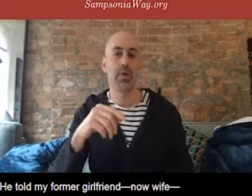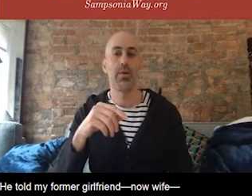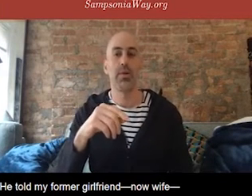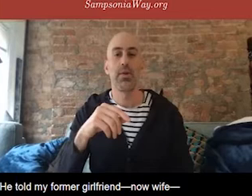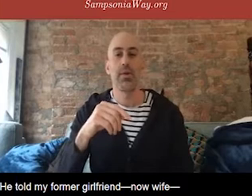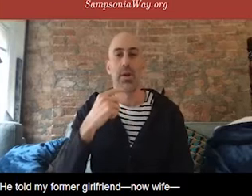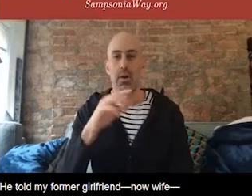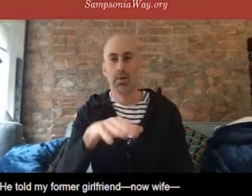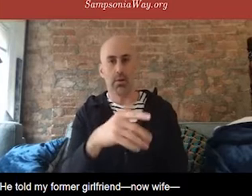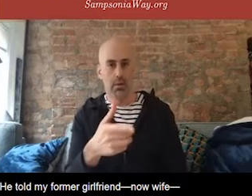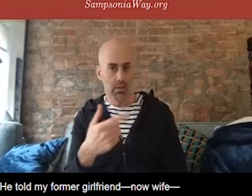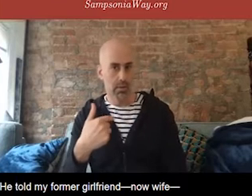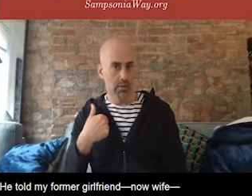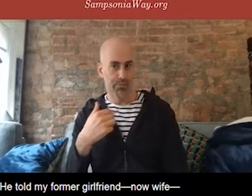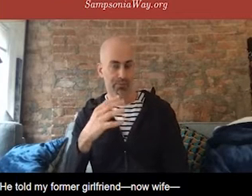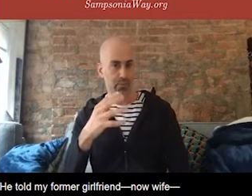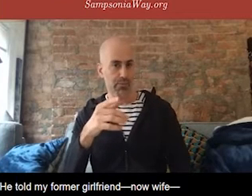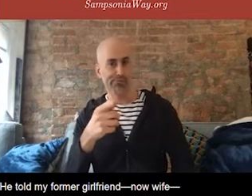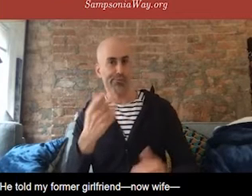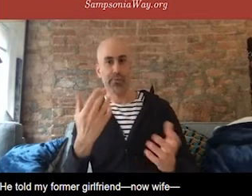that one of my friends